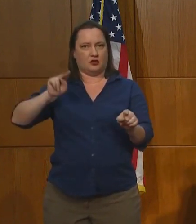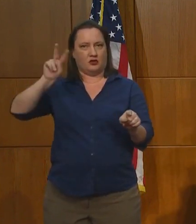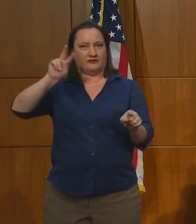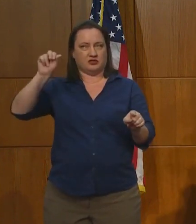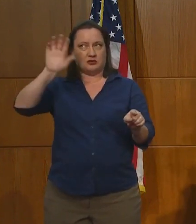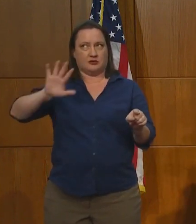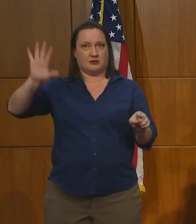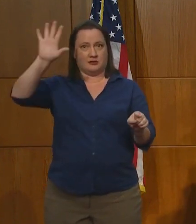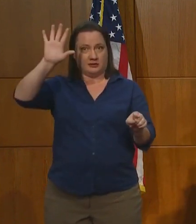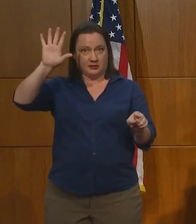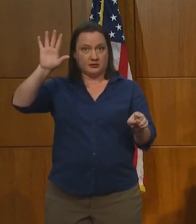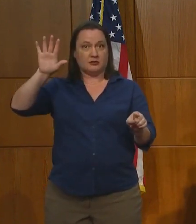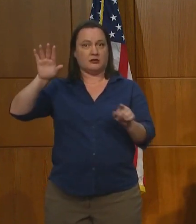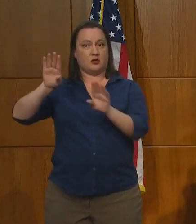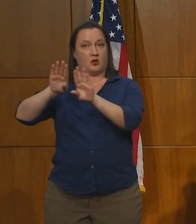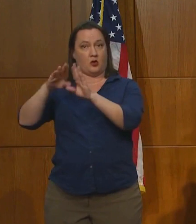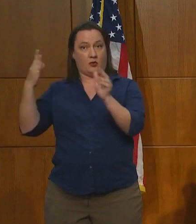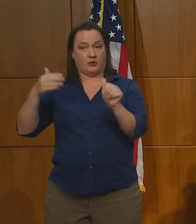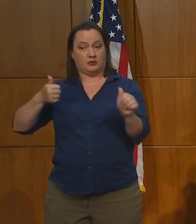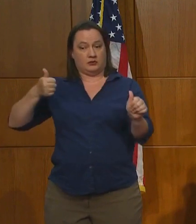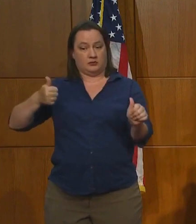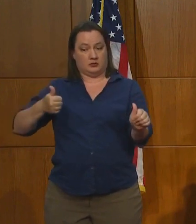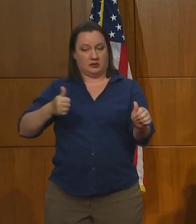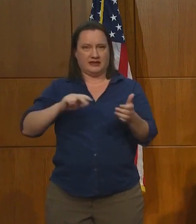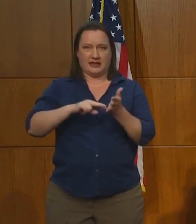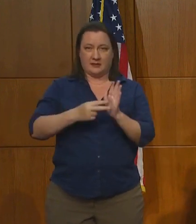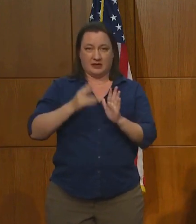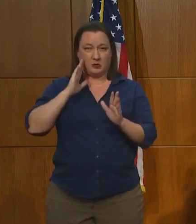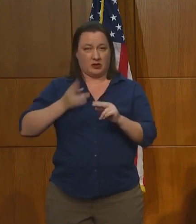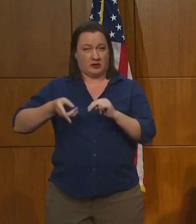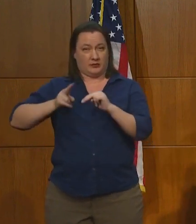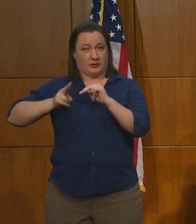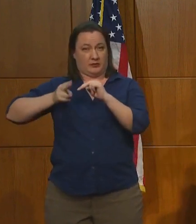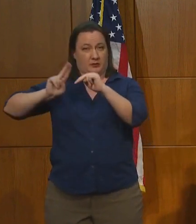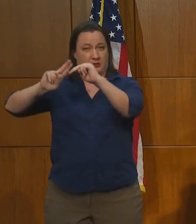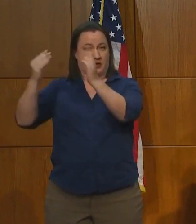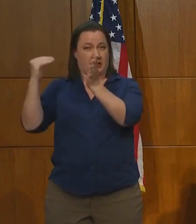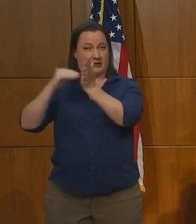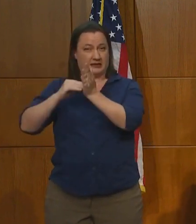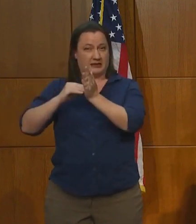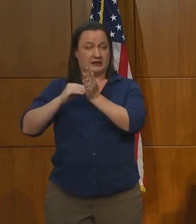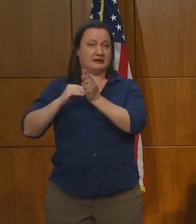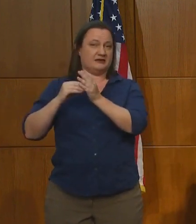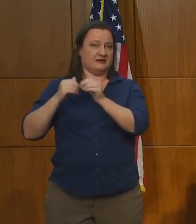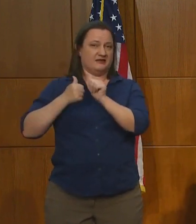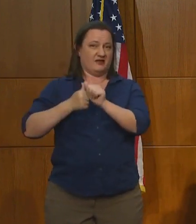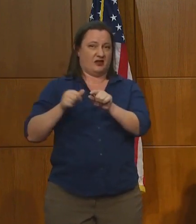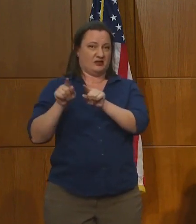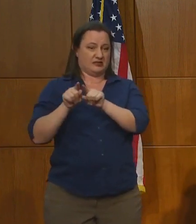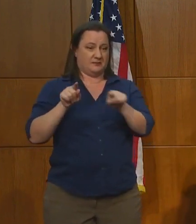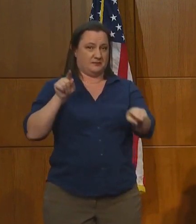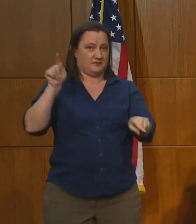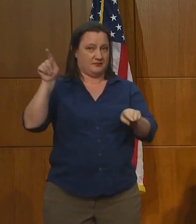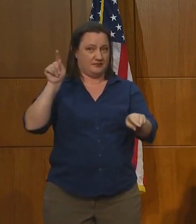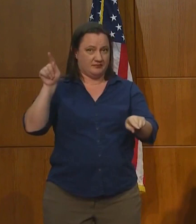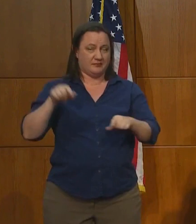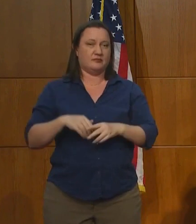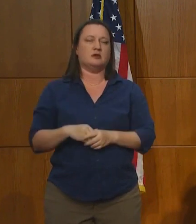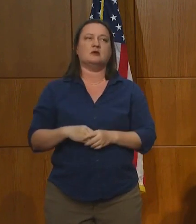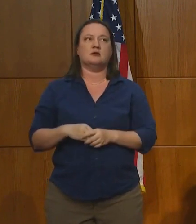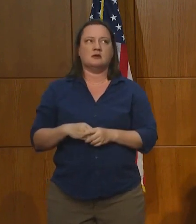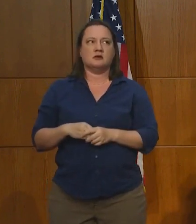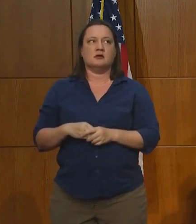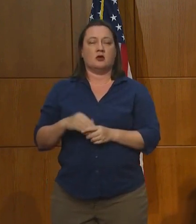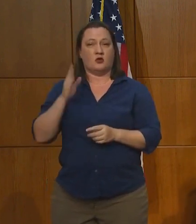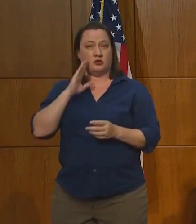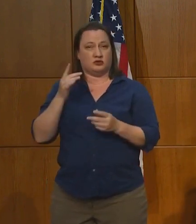to decide if Virginia goes back to a phase 2? And would you consider doing that before the surge happens? We're considering all of our